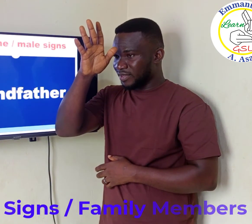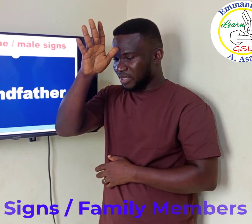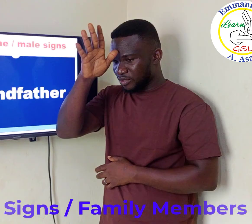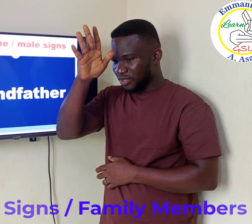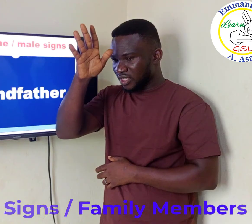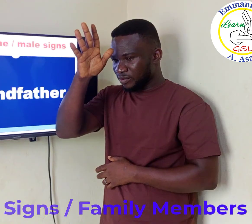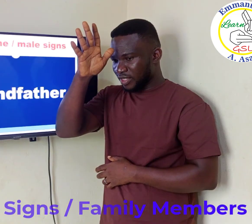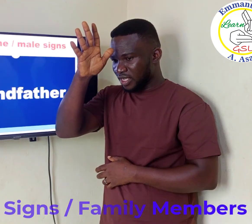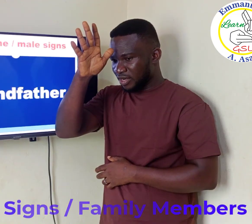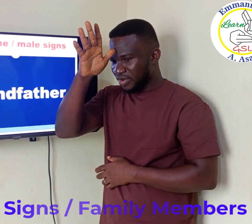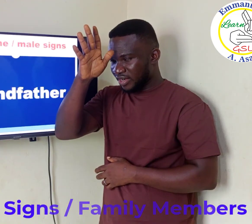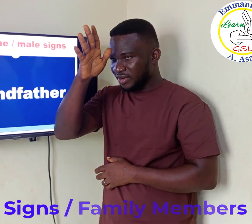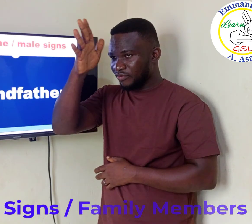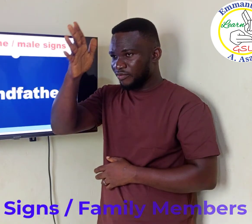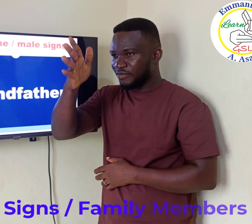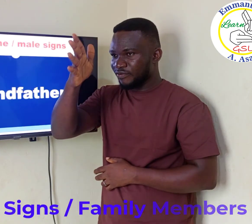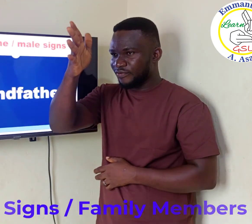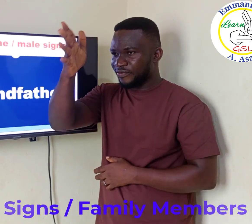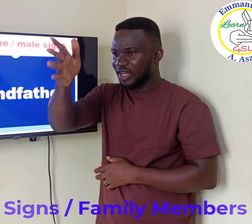times. So you say grandfather,